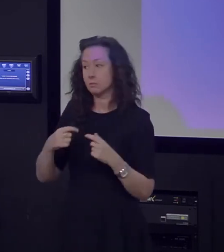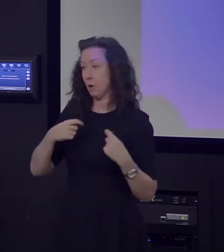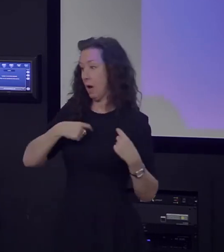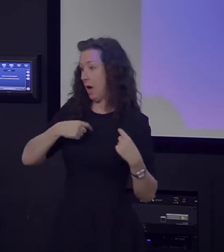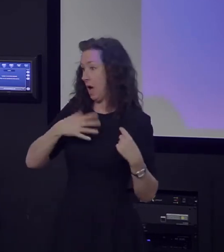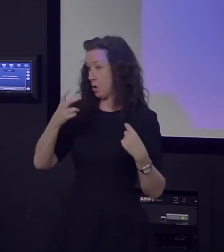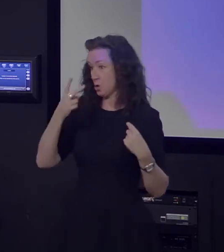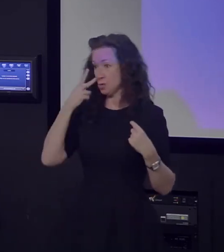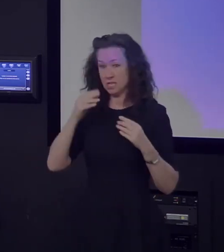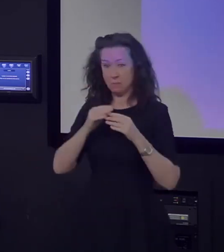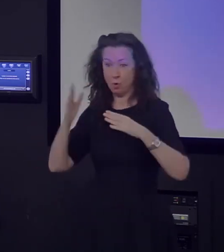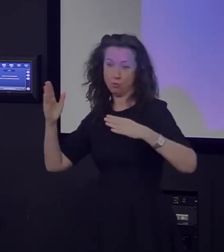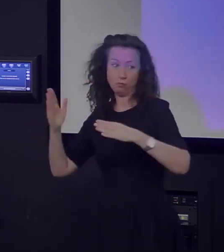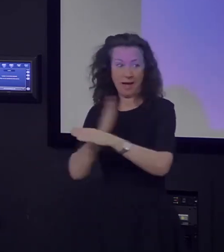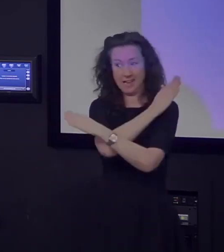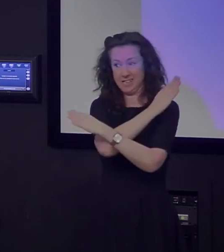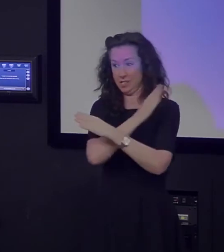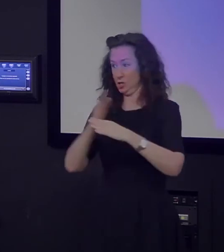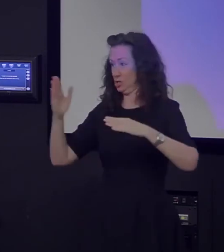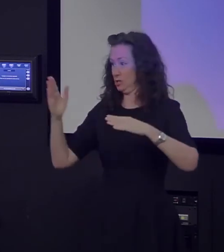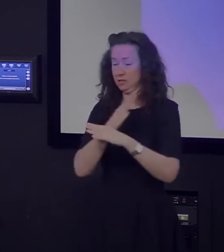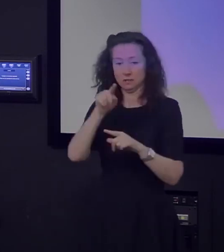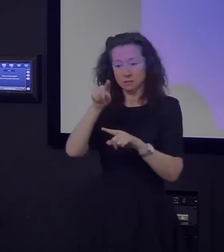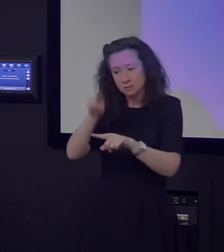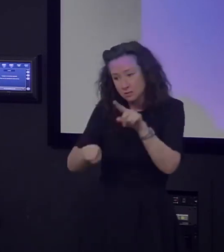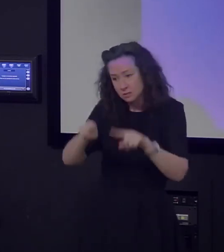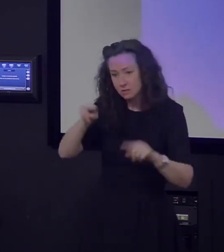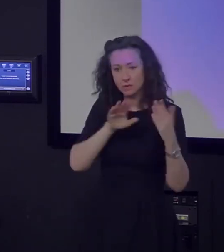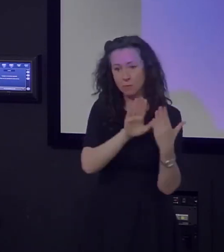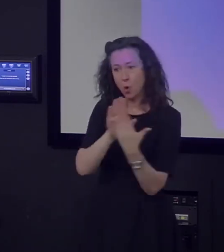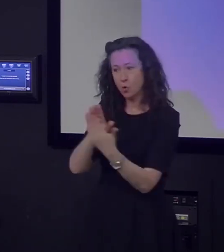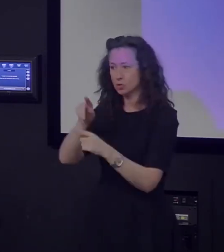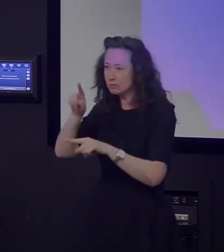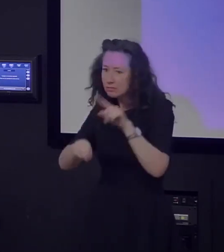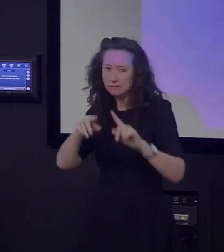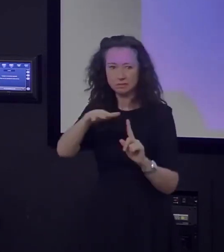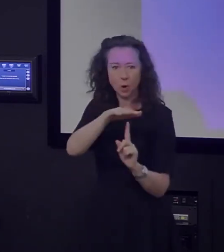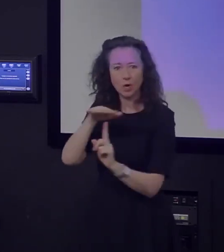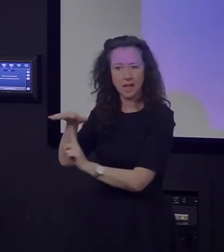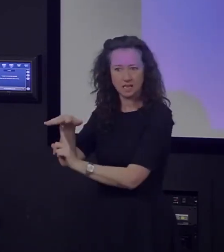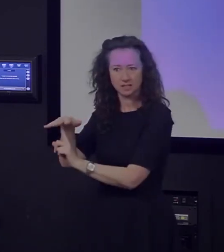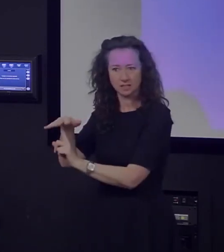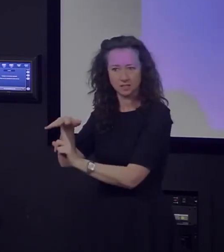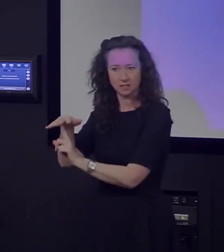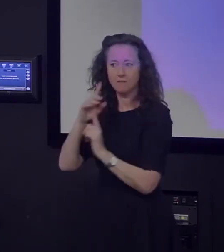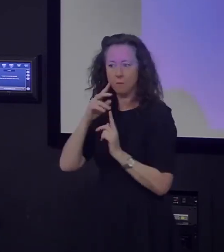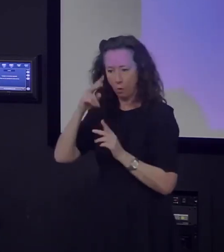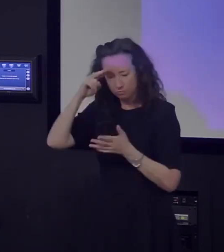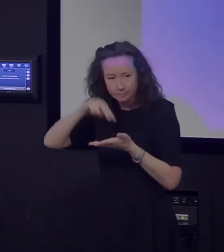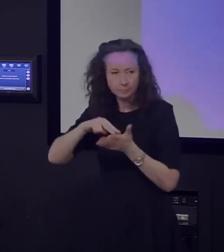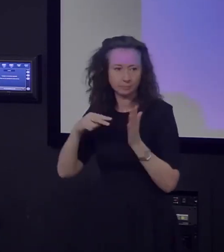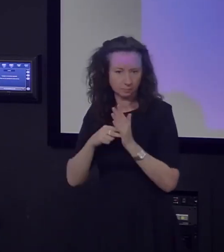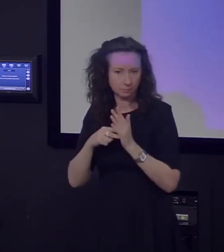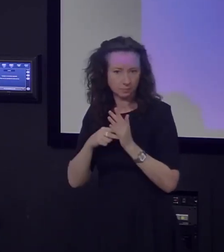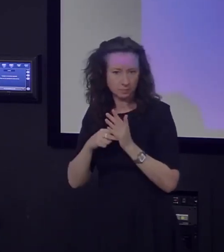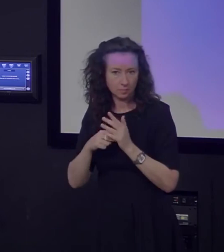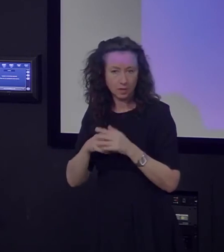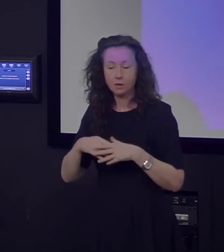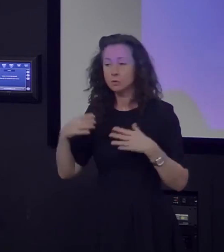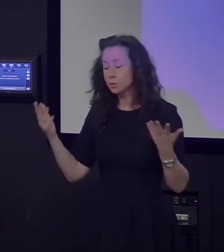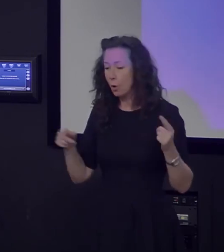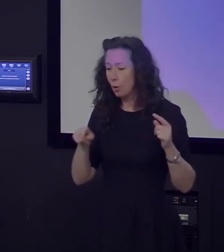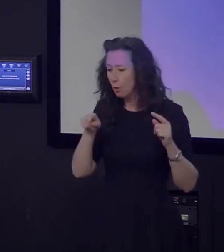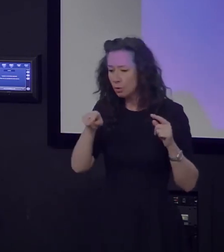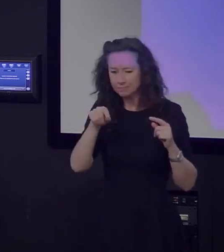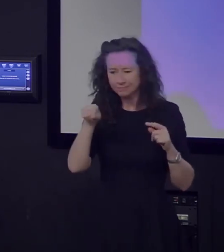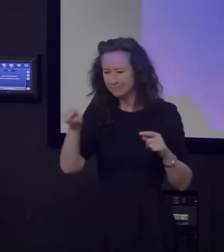broader range of different approaches in different contexts. So I'd like to say, okay, we're teaching something that has almost no feedback. Children are